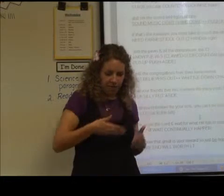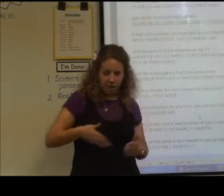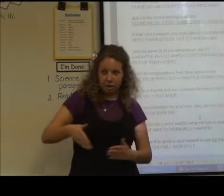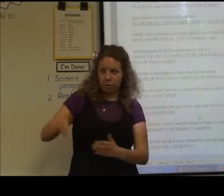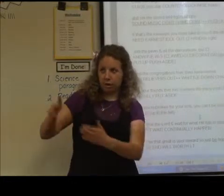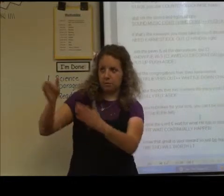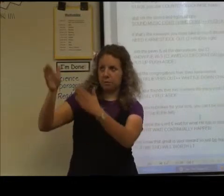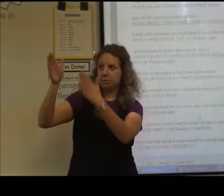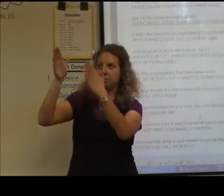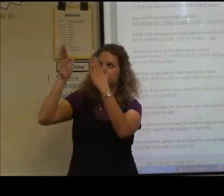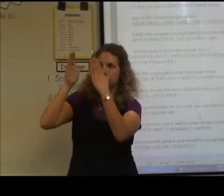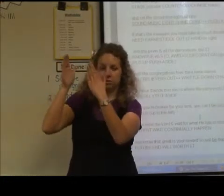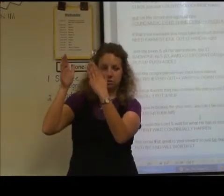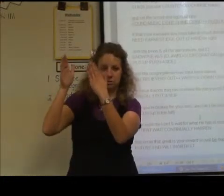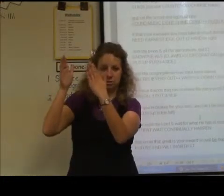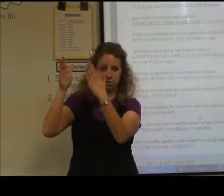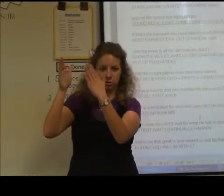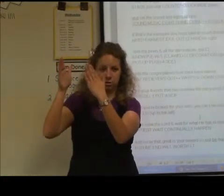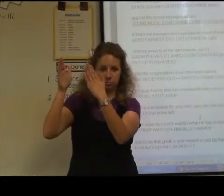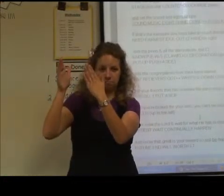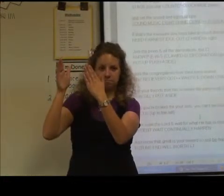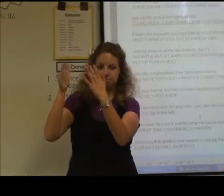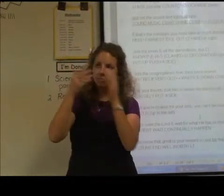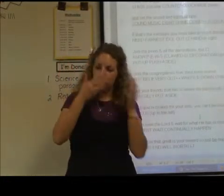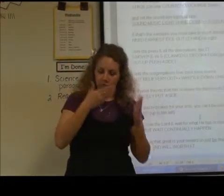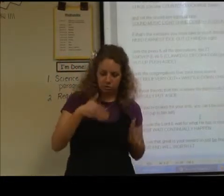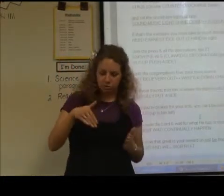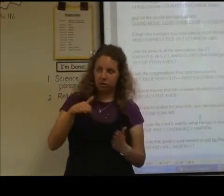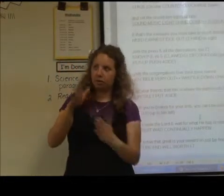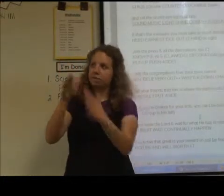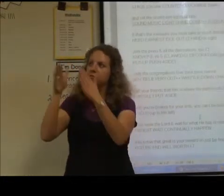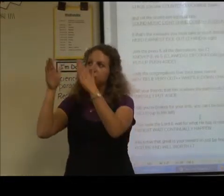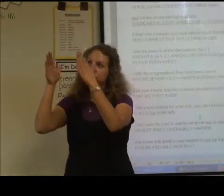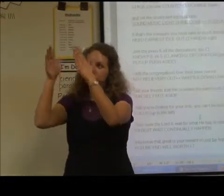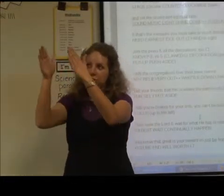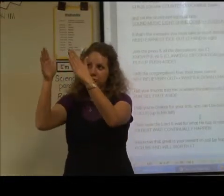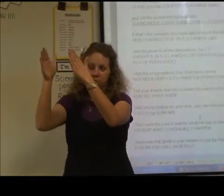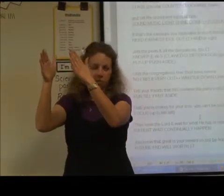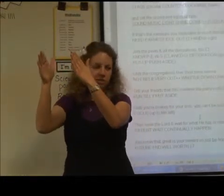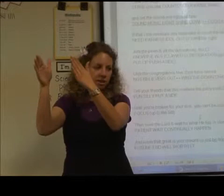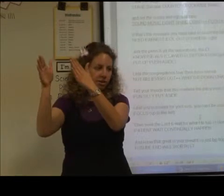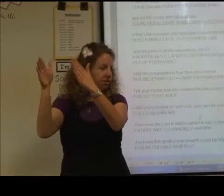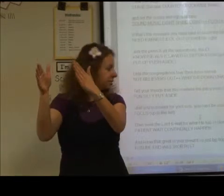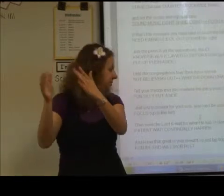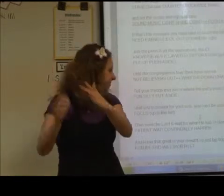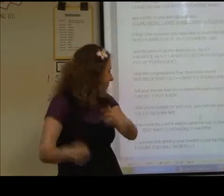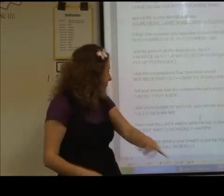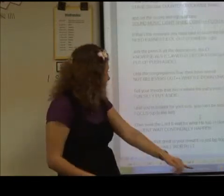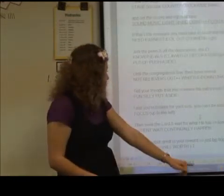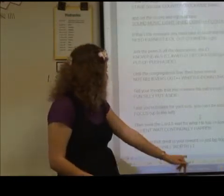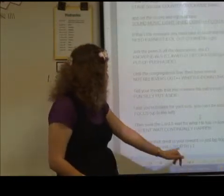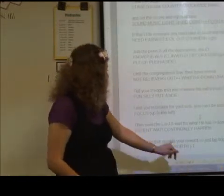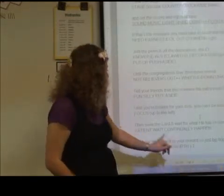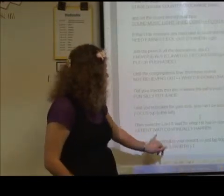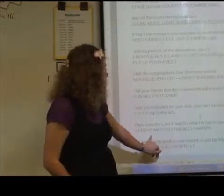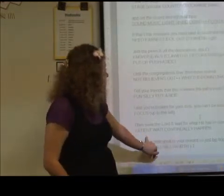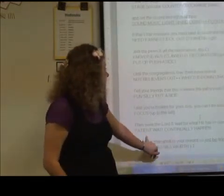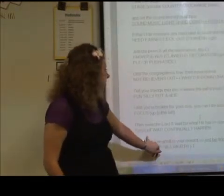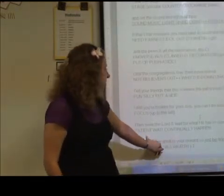that, going up to the Lord. It's like changing your focus to there. Then seek the